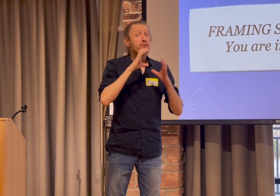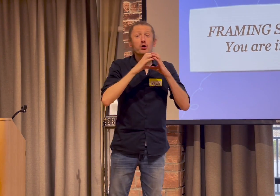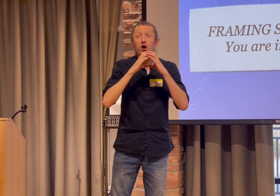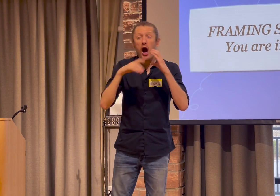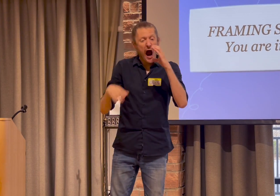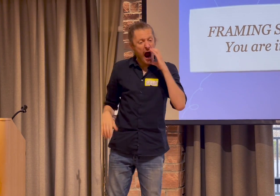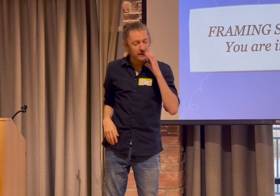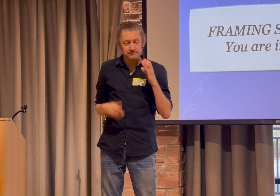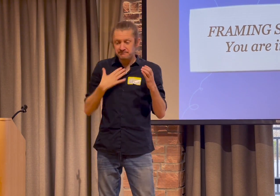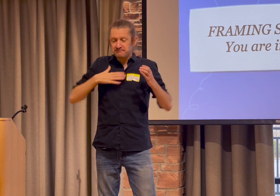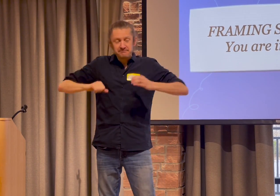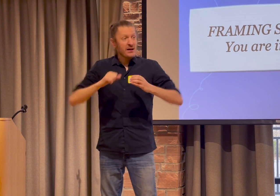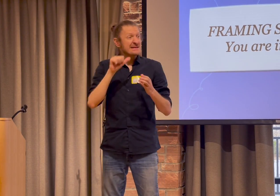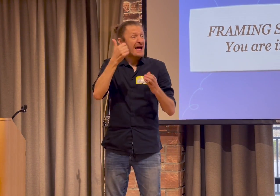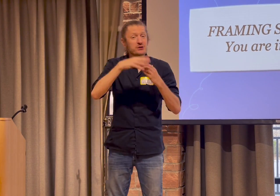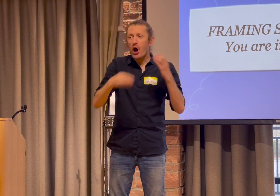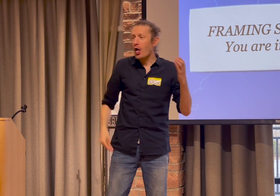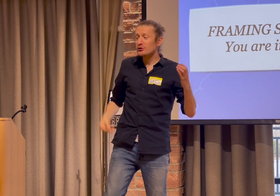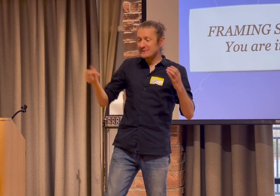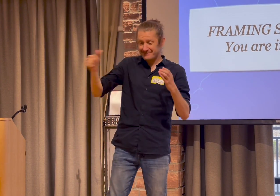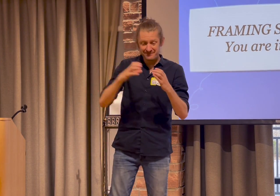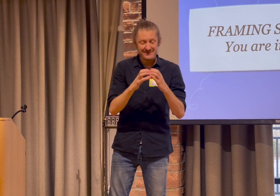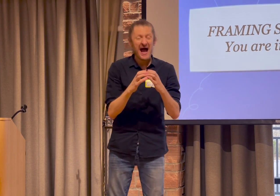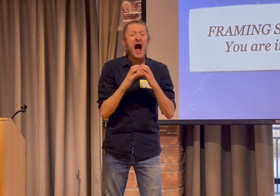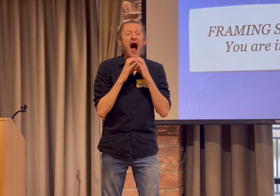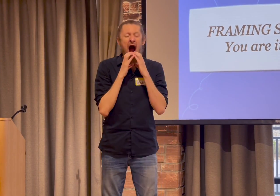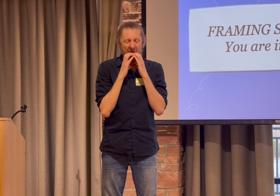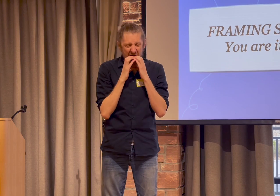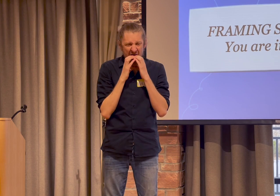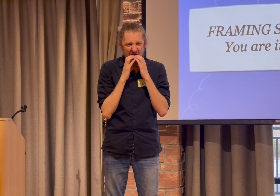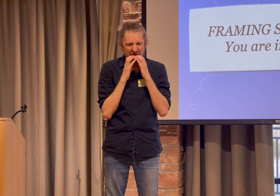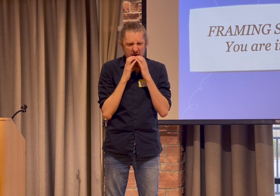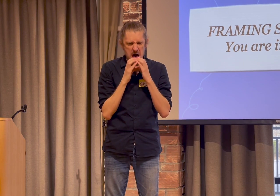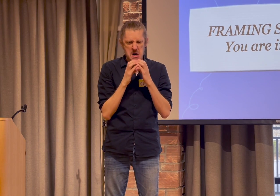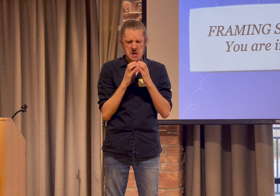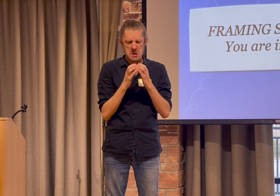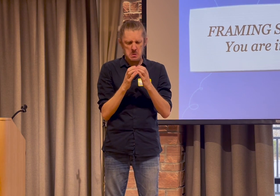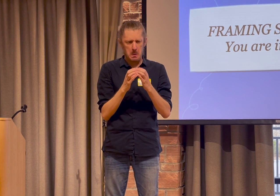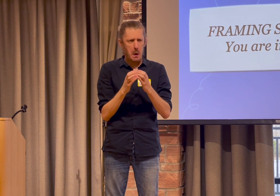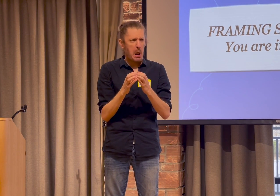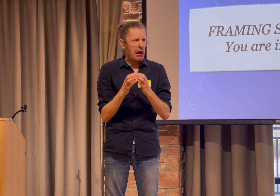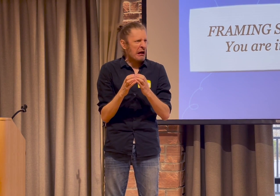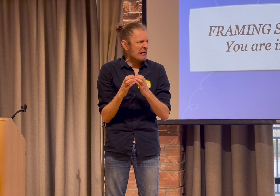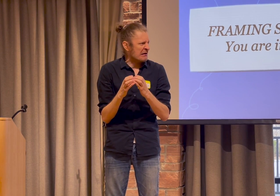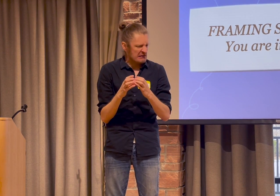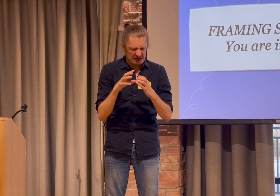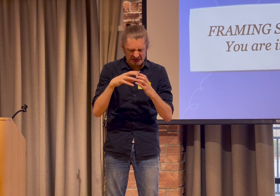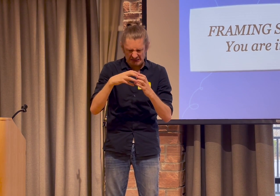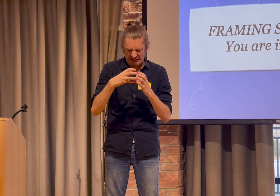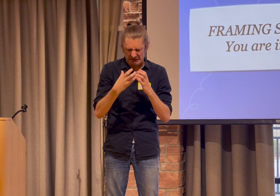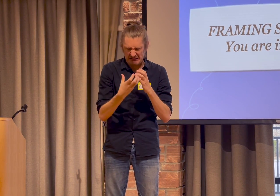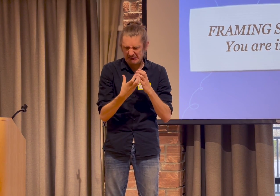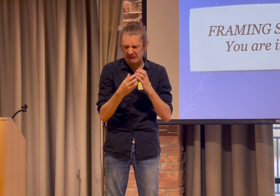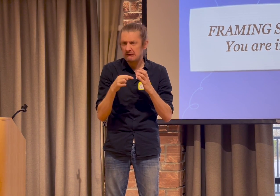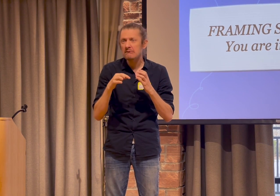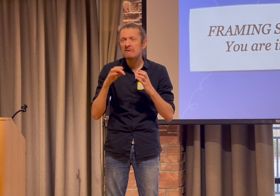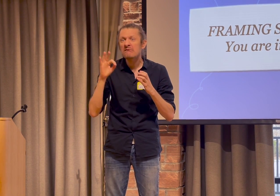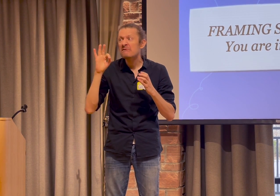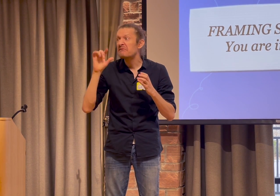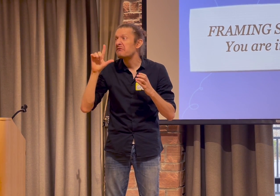education. For example, if I go into a restaurant, I order a burger, it costs $10, I bite into it, and it